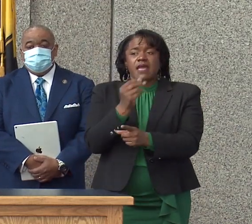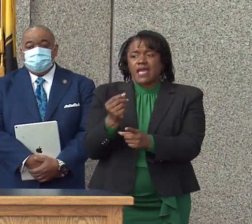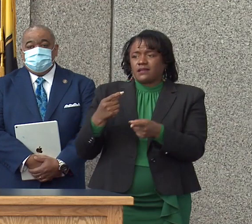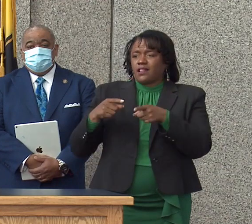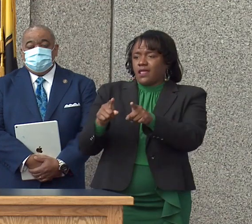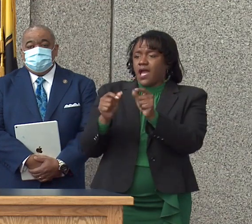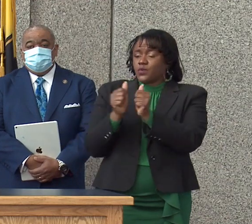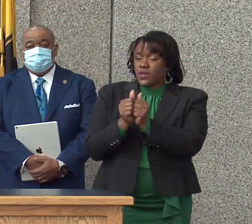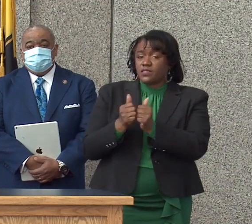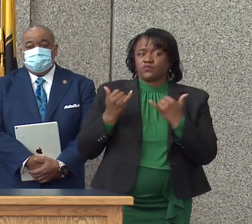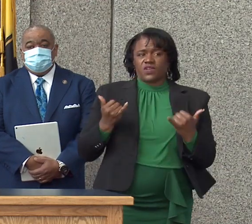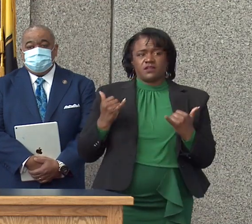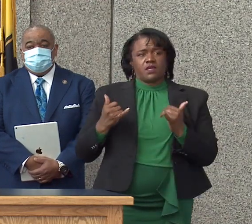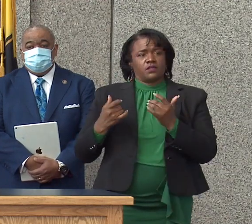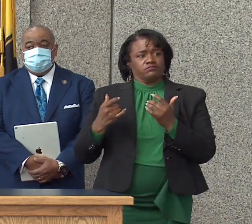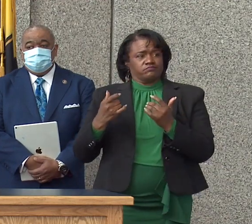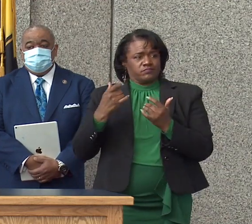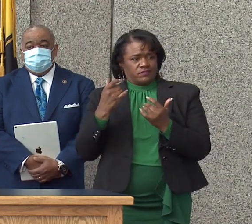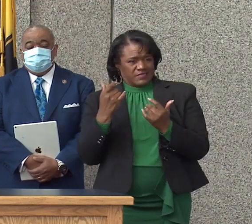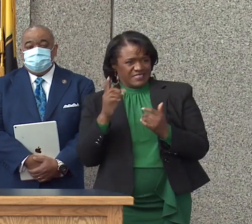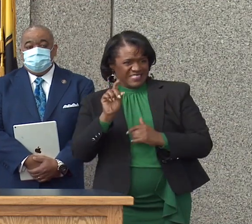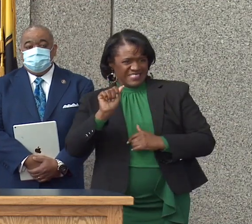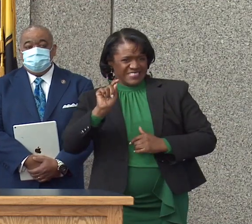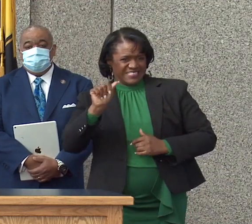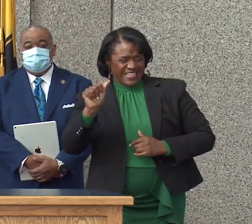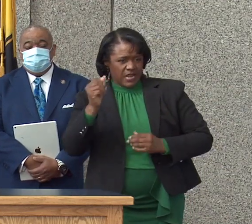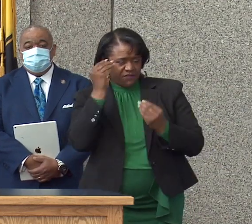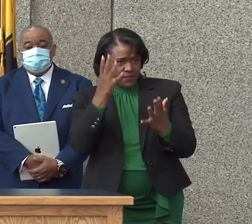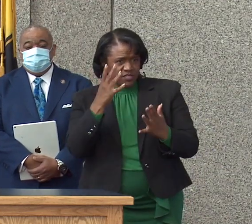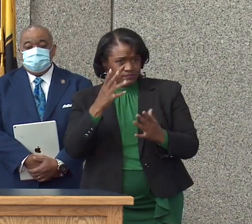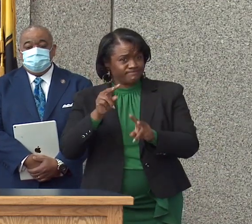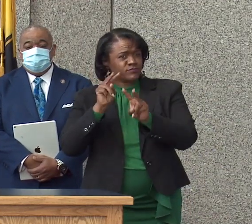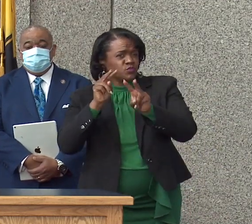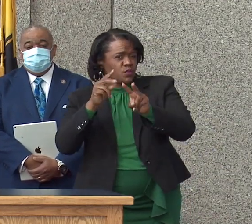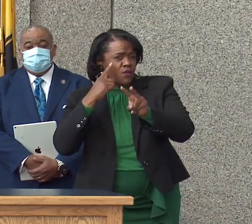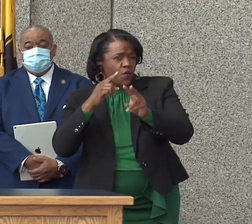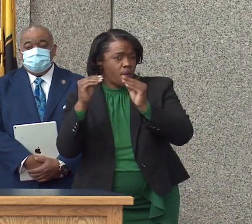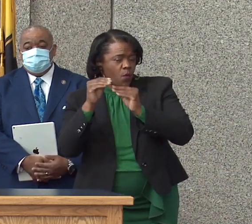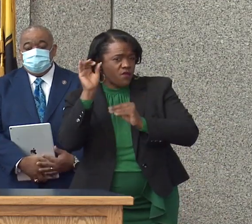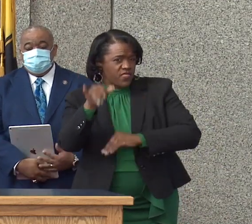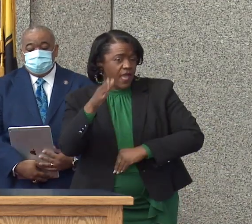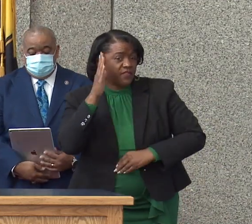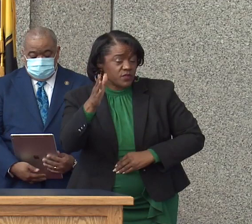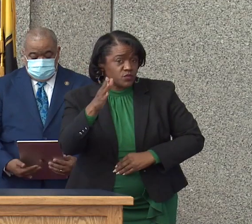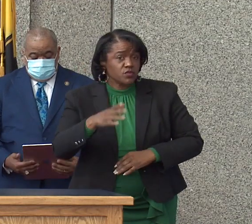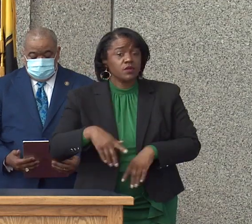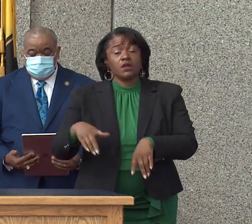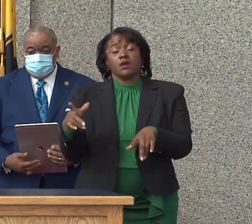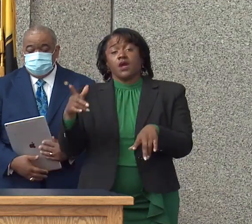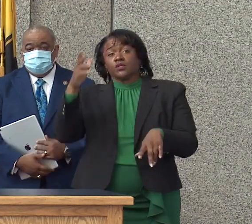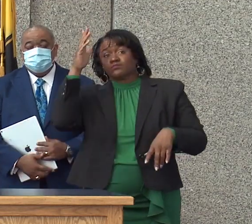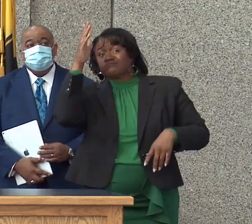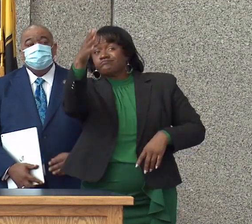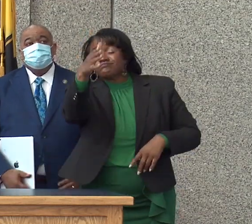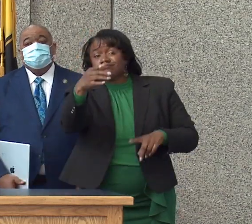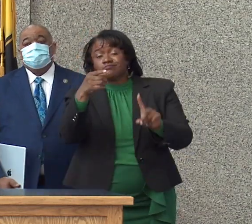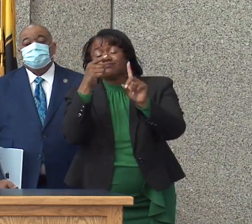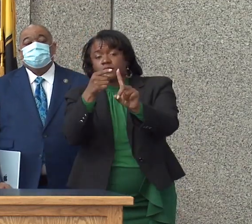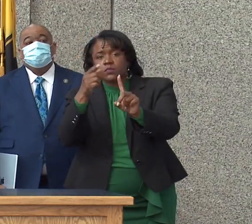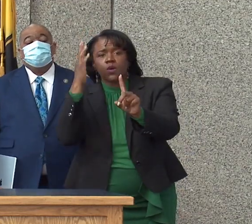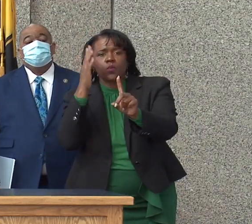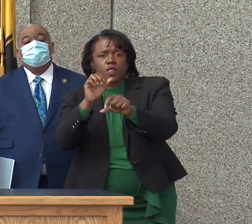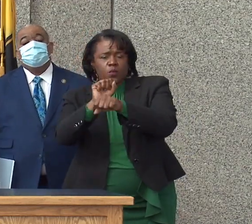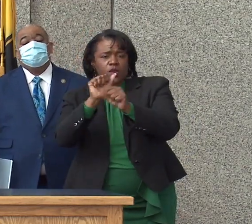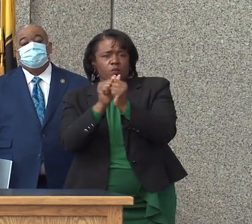existing restrictions on the sharing of their data. Please stay tuned for more on that in the near future. In the long term, I plan to work with